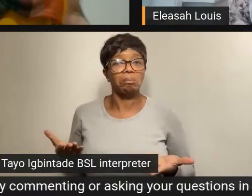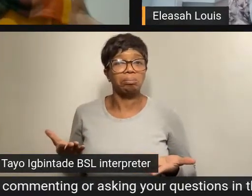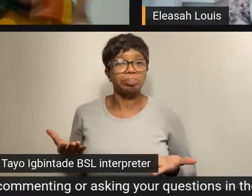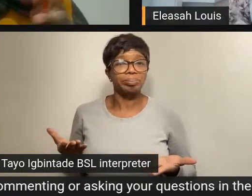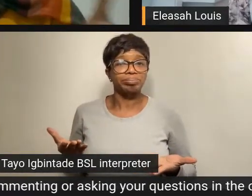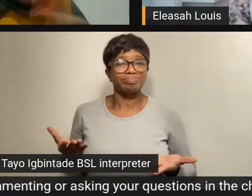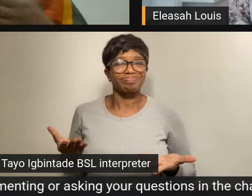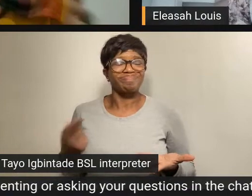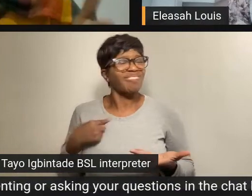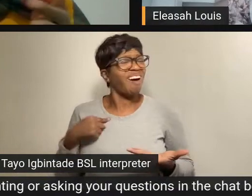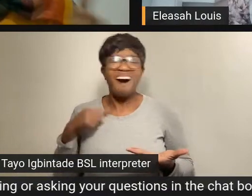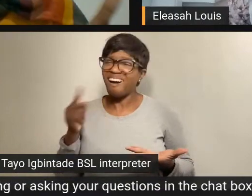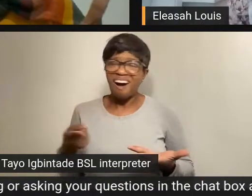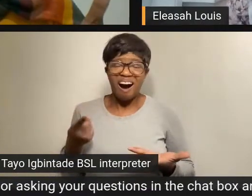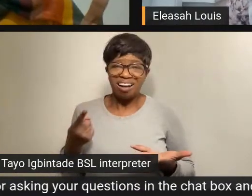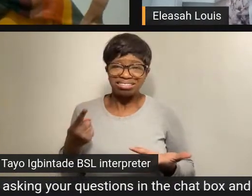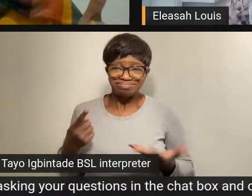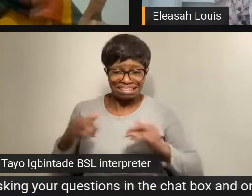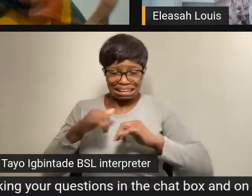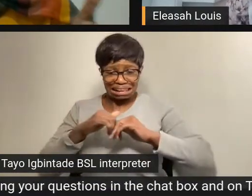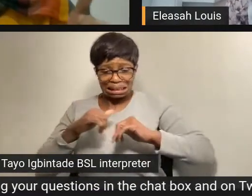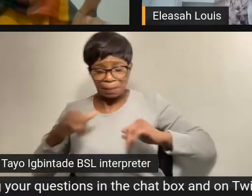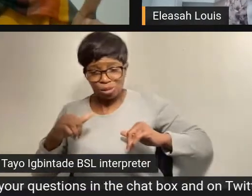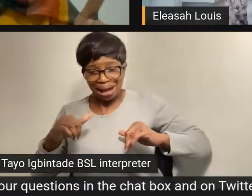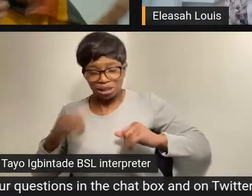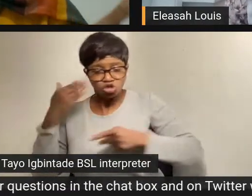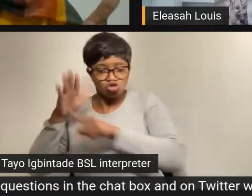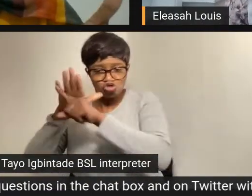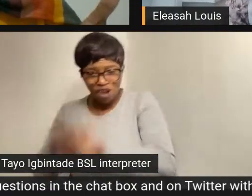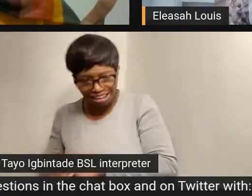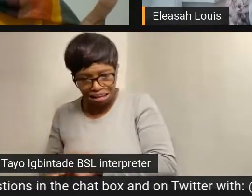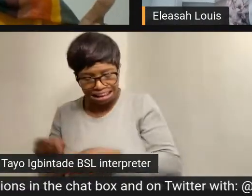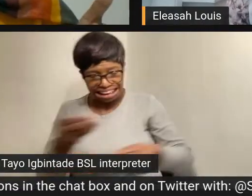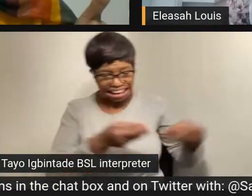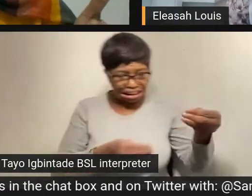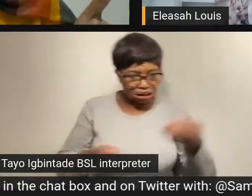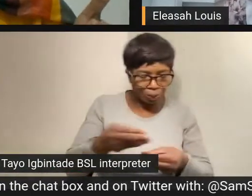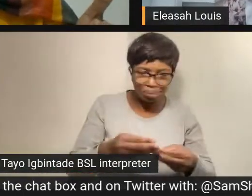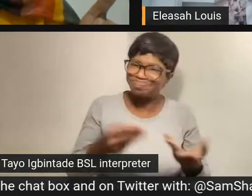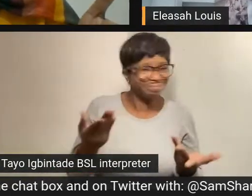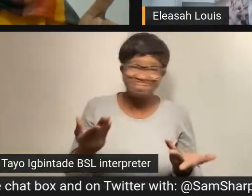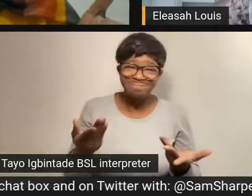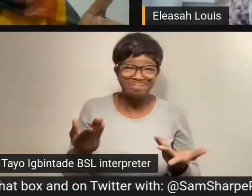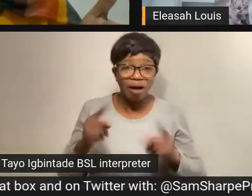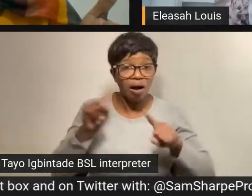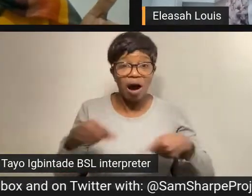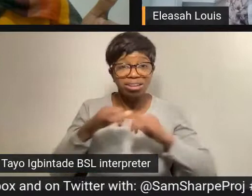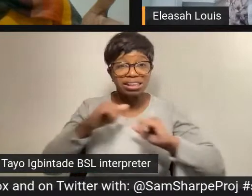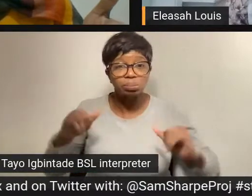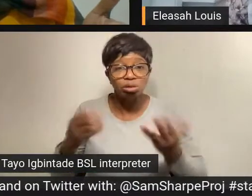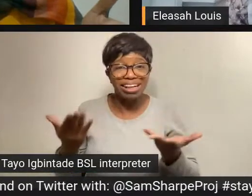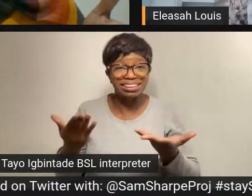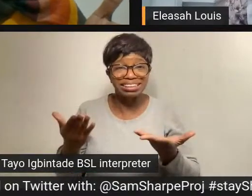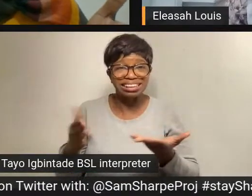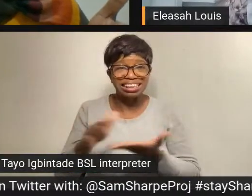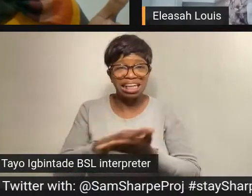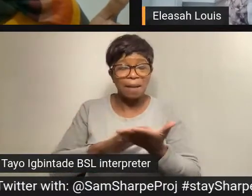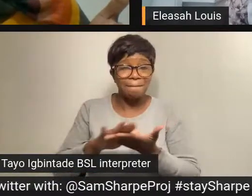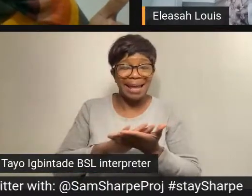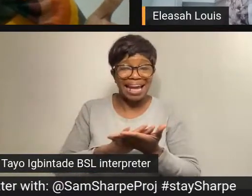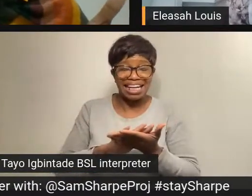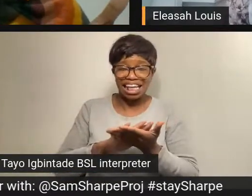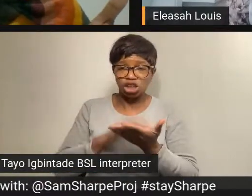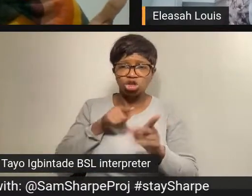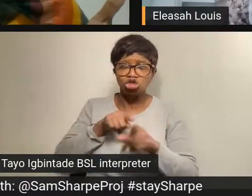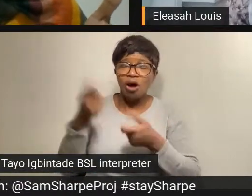So I can't separate the two. And I think the solutions, therefore, cannot simply look at the economic